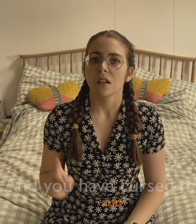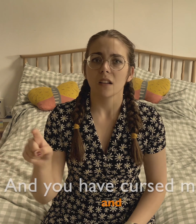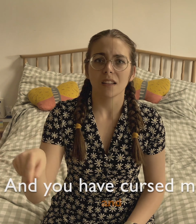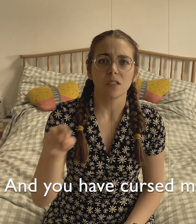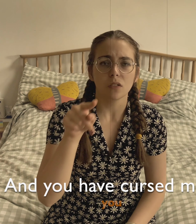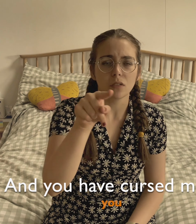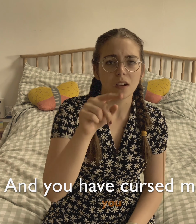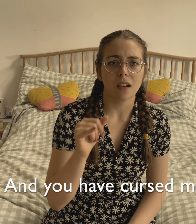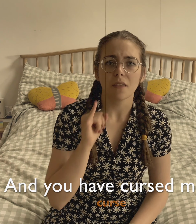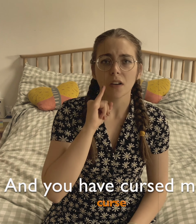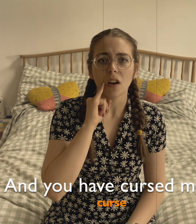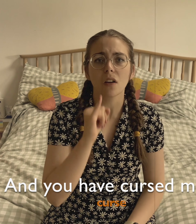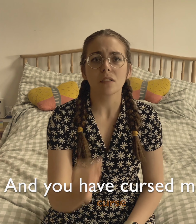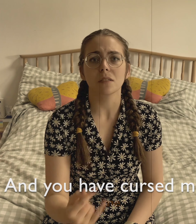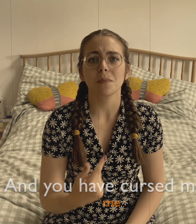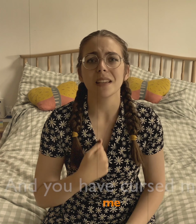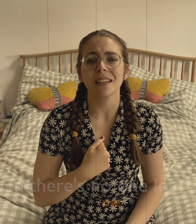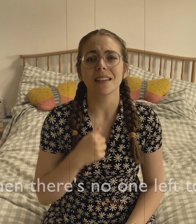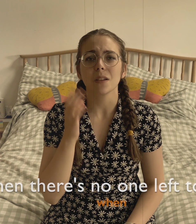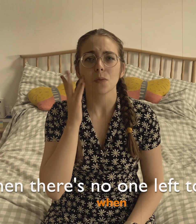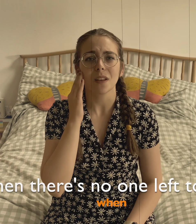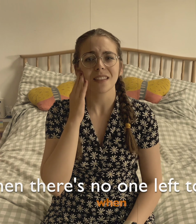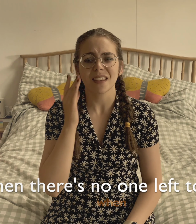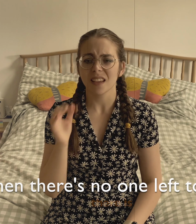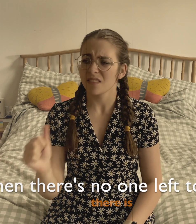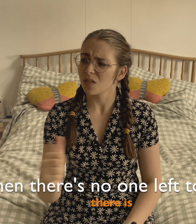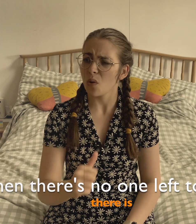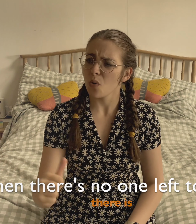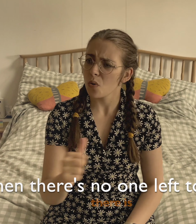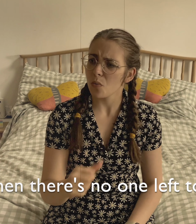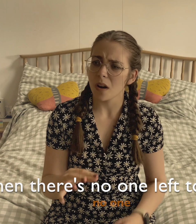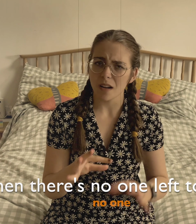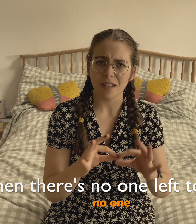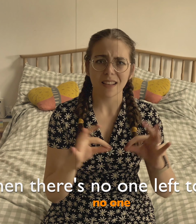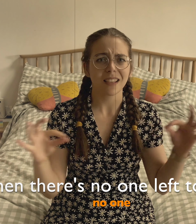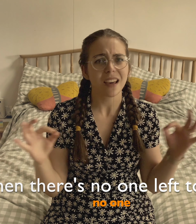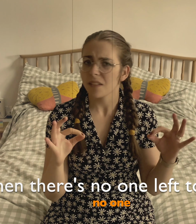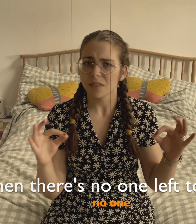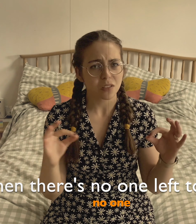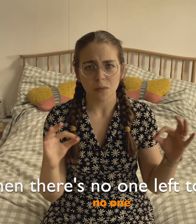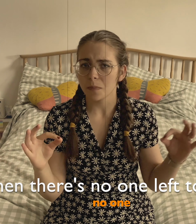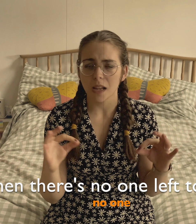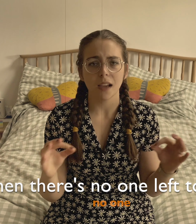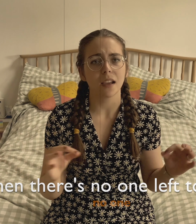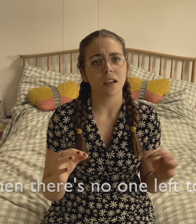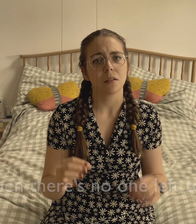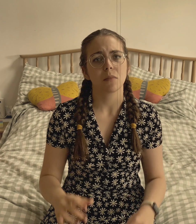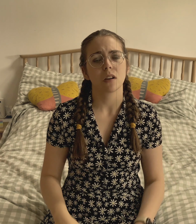And you have cursed me when there's no one left to blame,